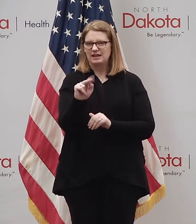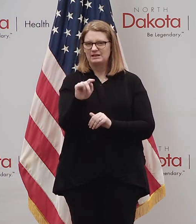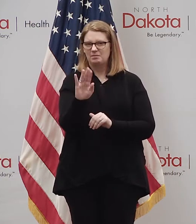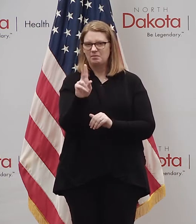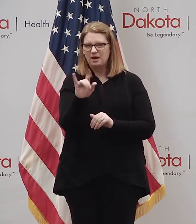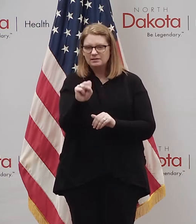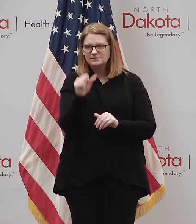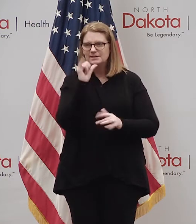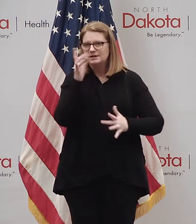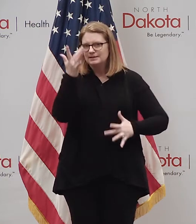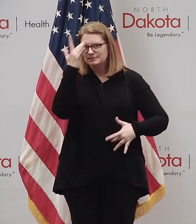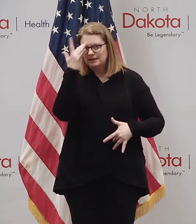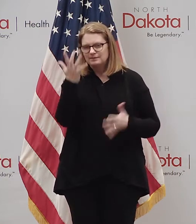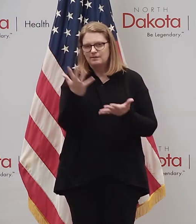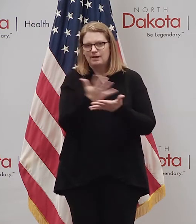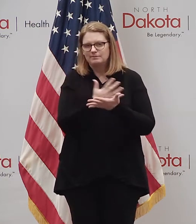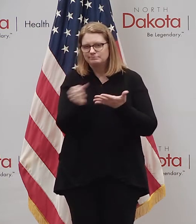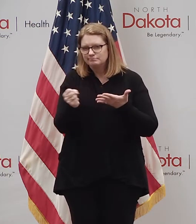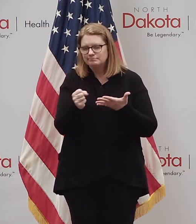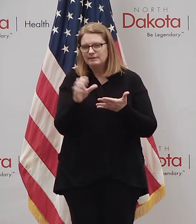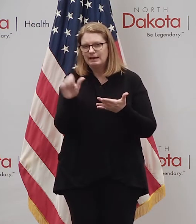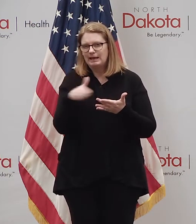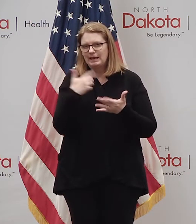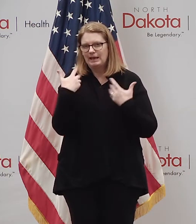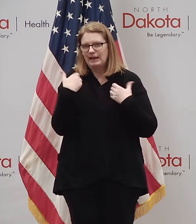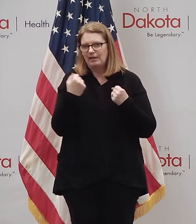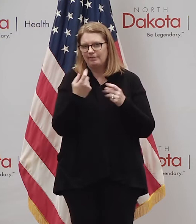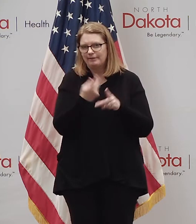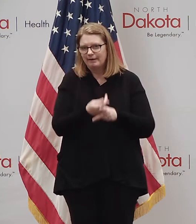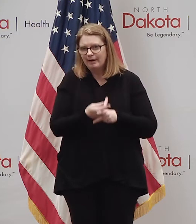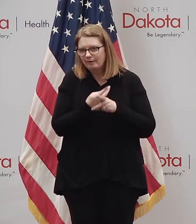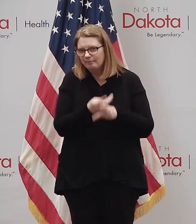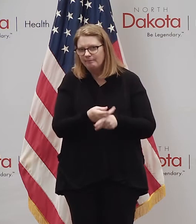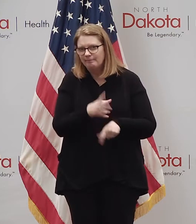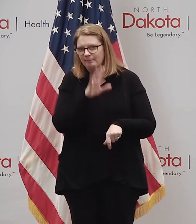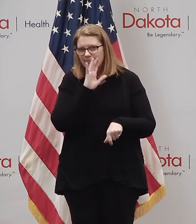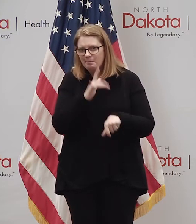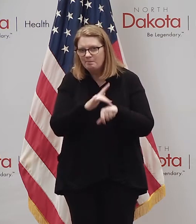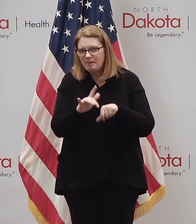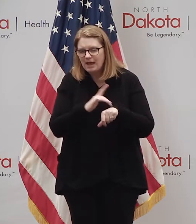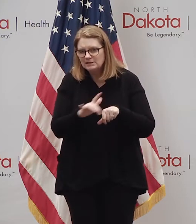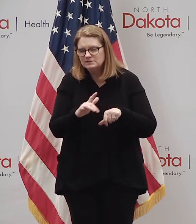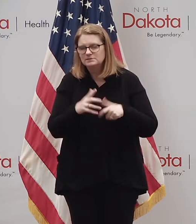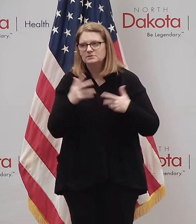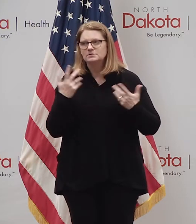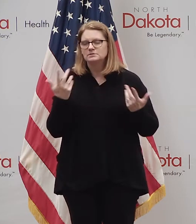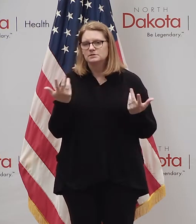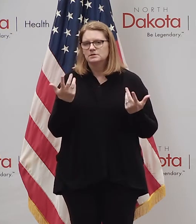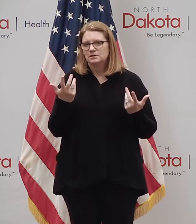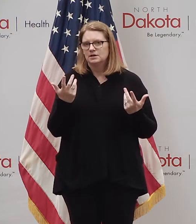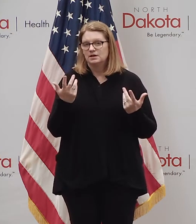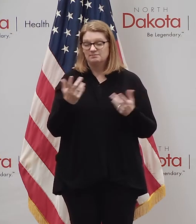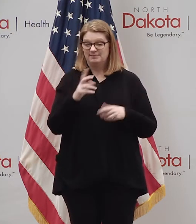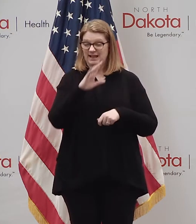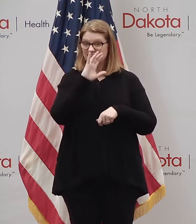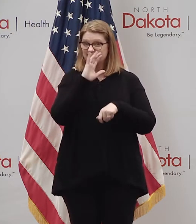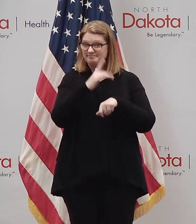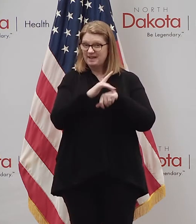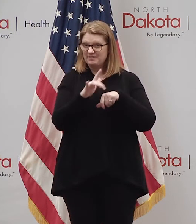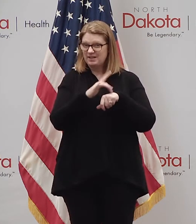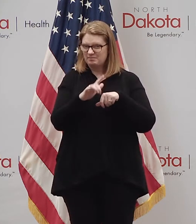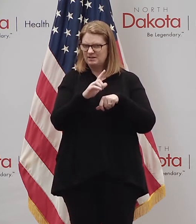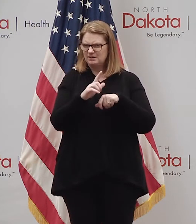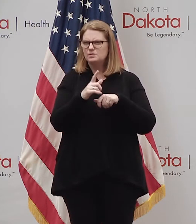they're not consuming any healthcare, they're not consuming any healthcare capacity, which is again the thing we're really trying to